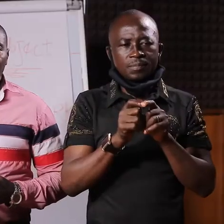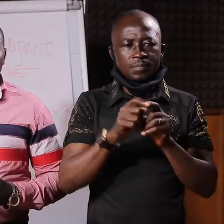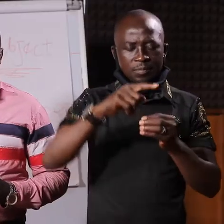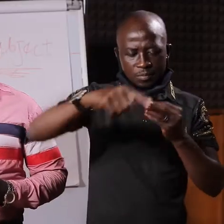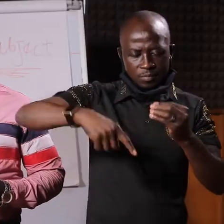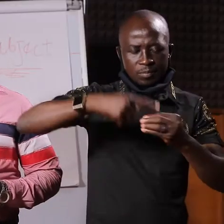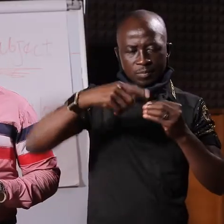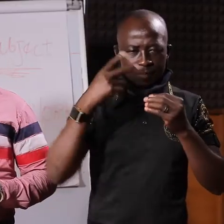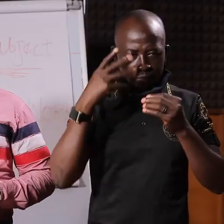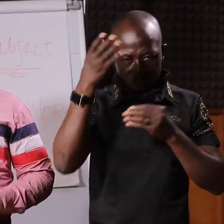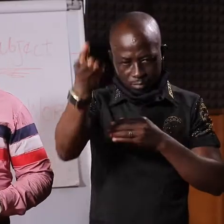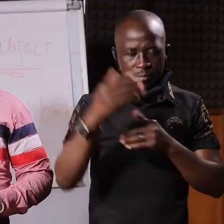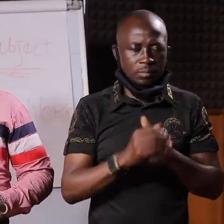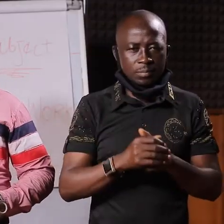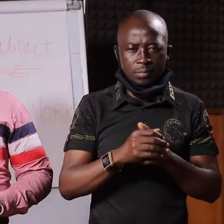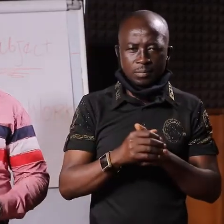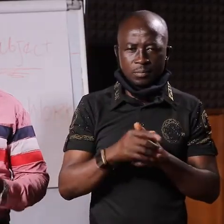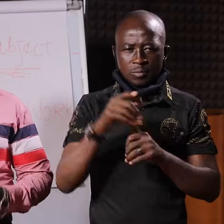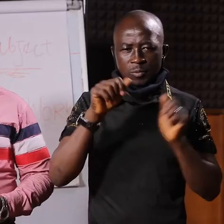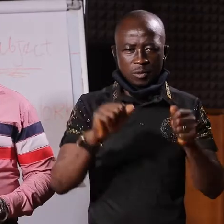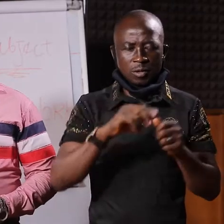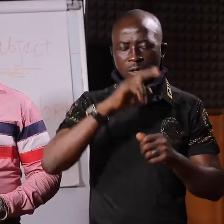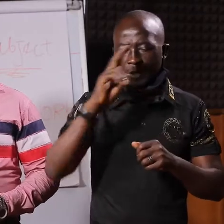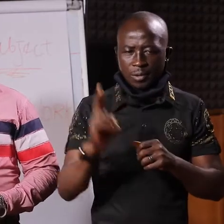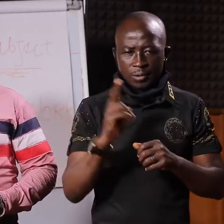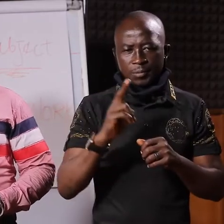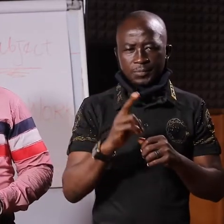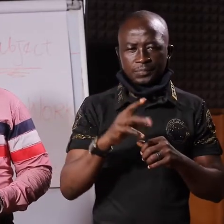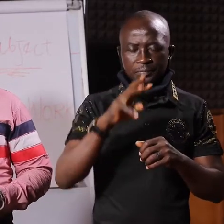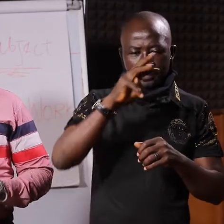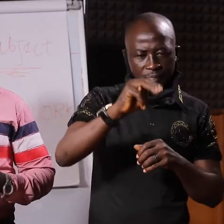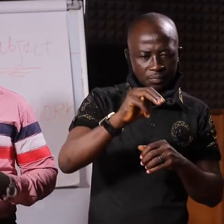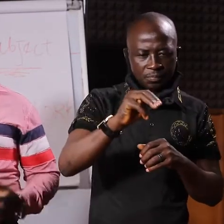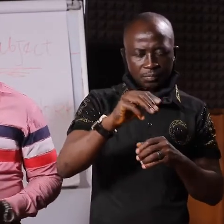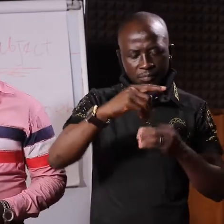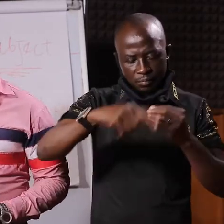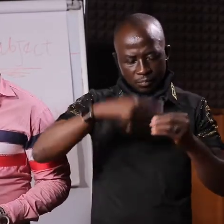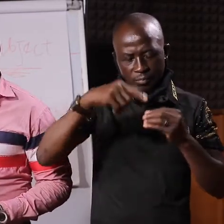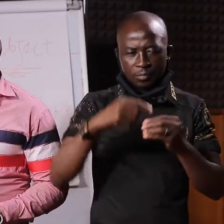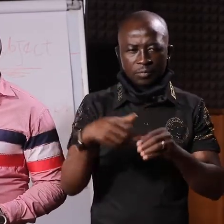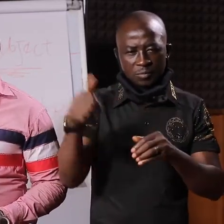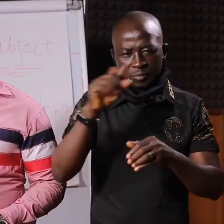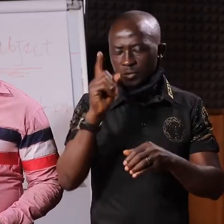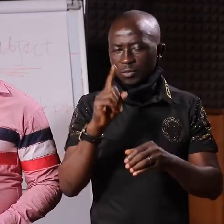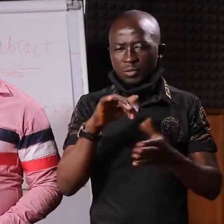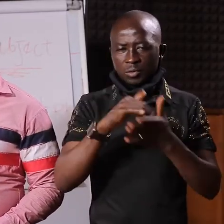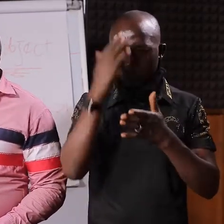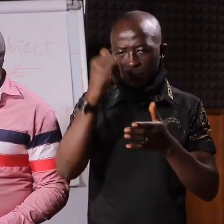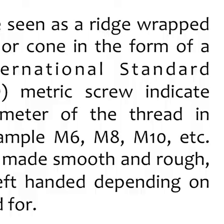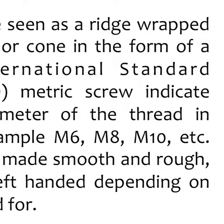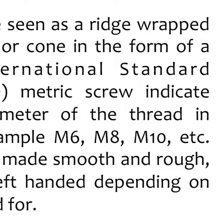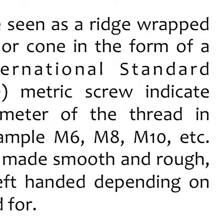thread you find there. So you can use the M-thread anywhere. That is why it's